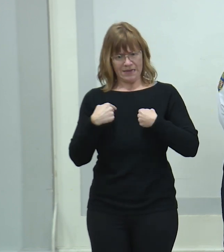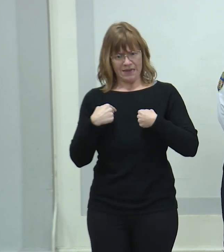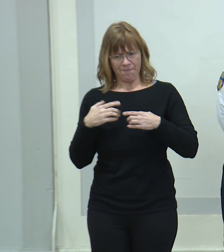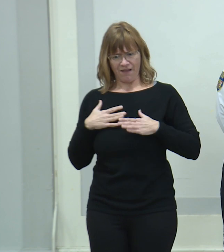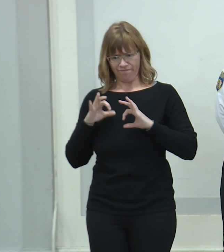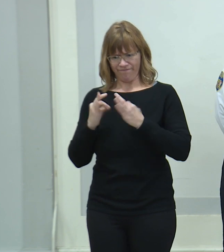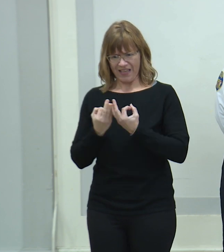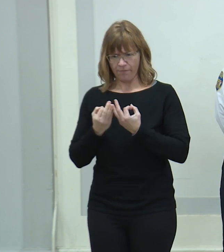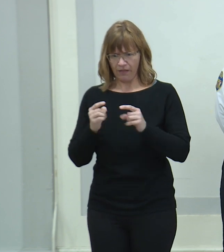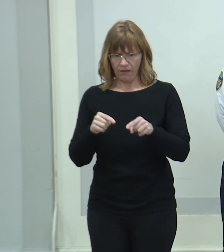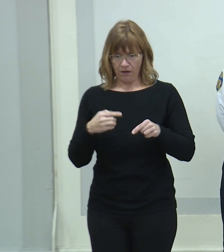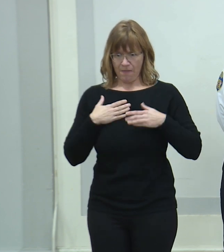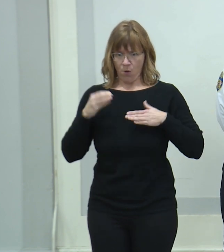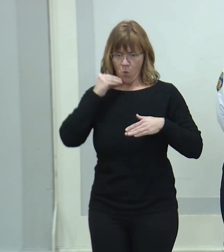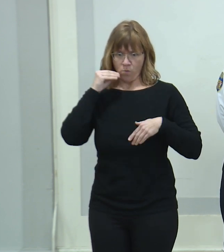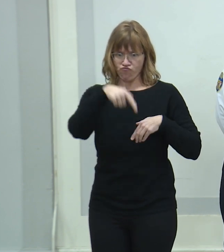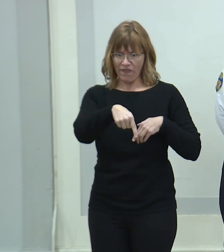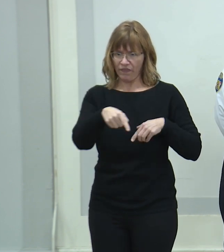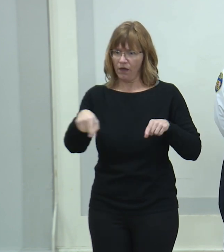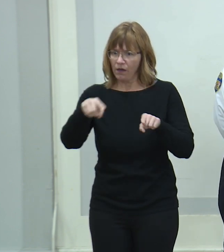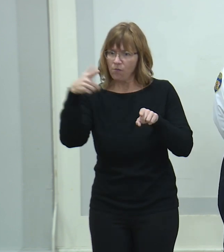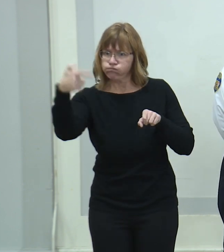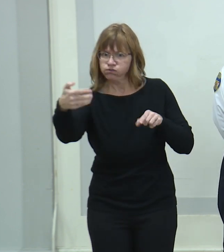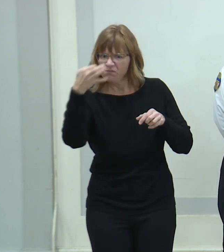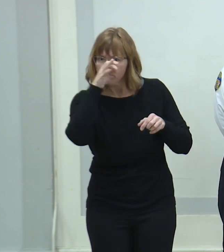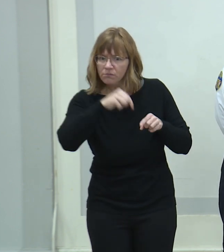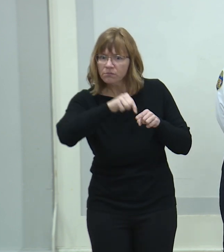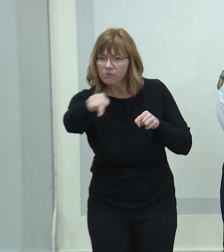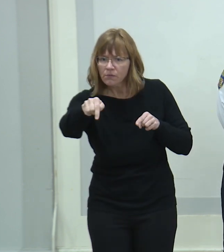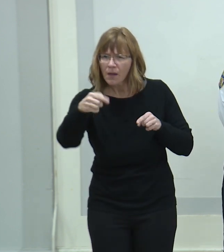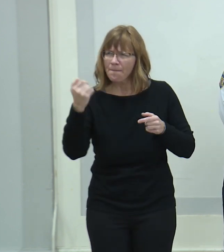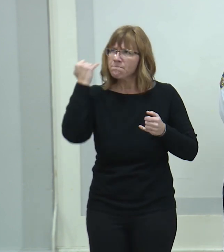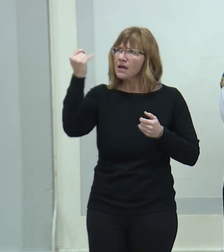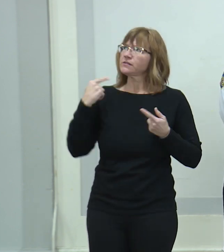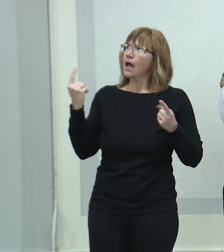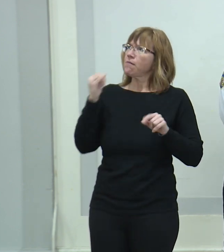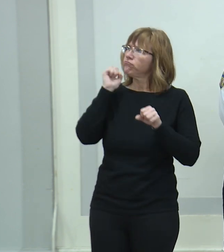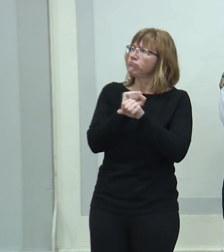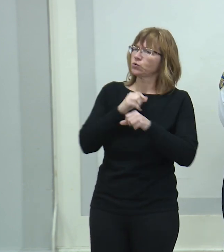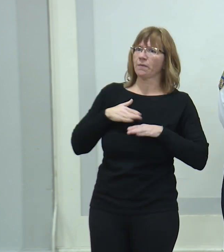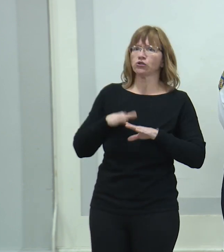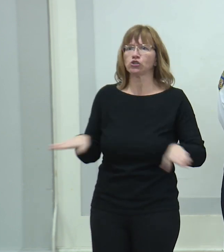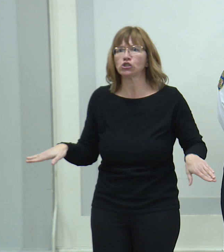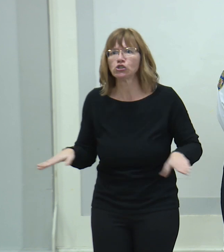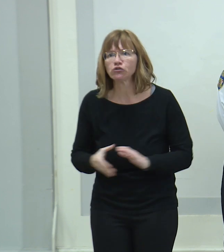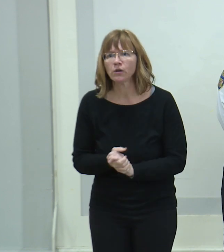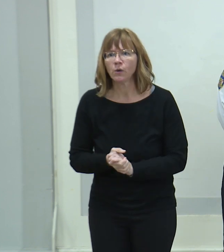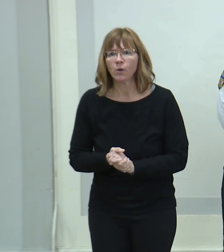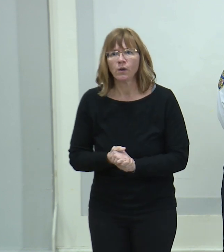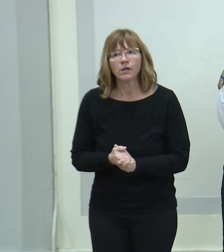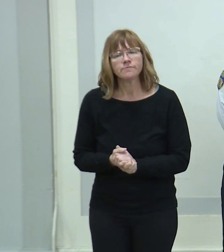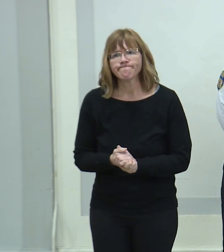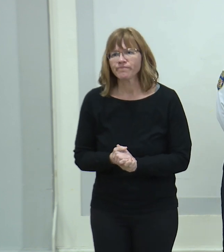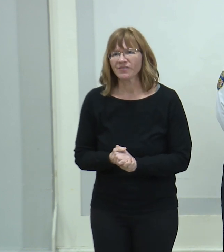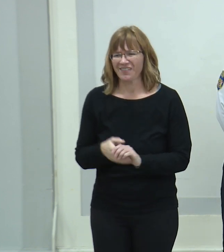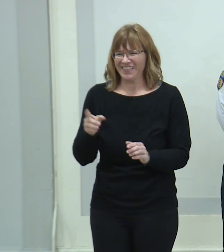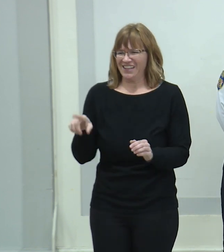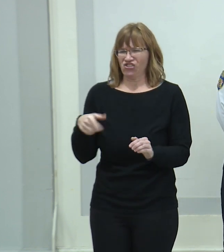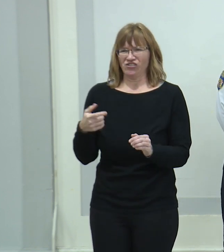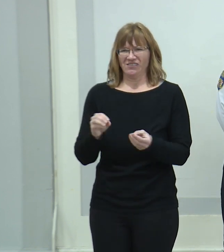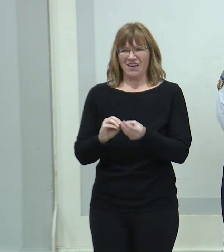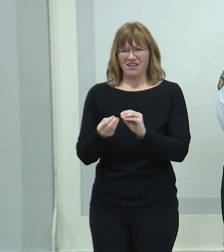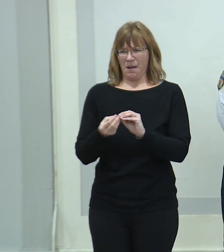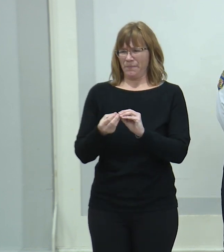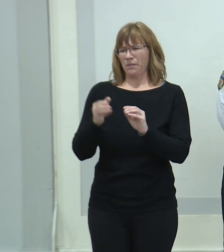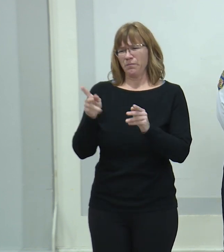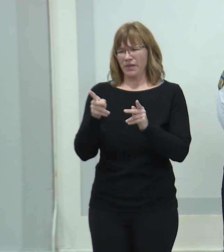understand that these aren't numbers, these aren't a bad week, this is a lifetime, a community, people that